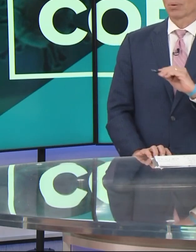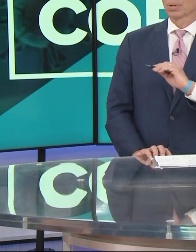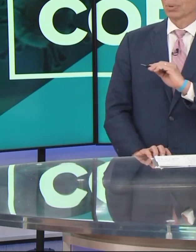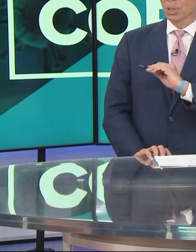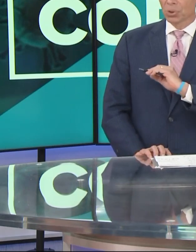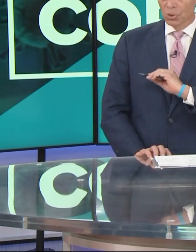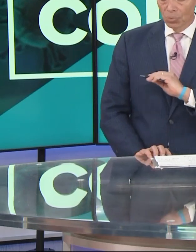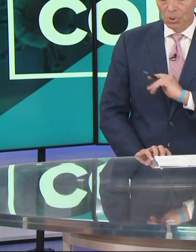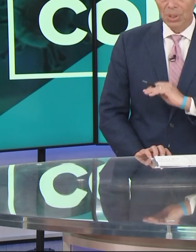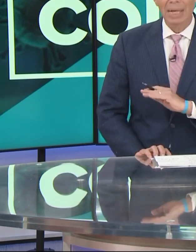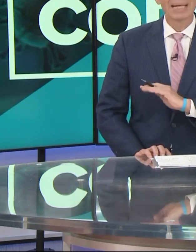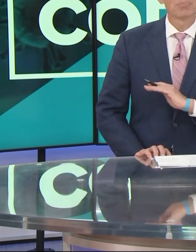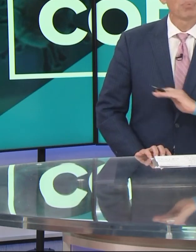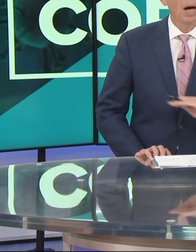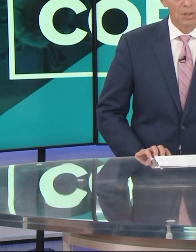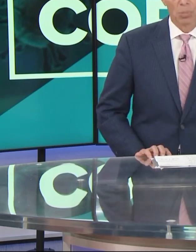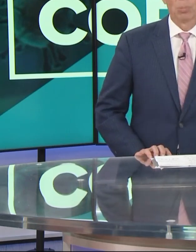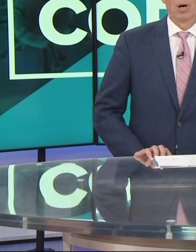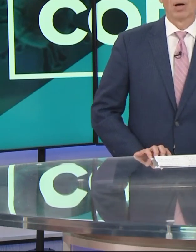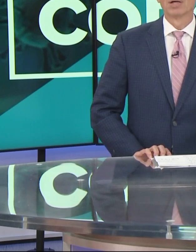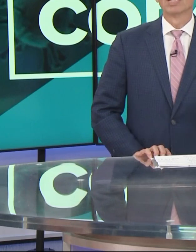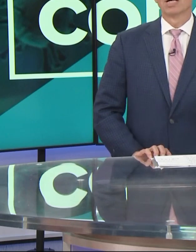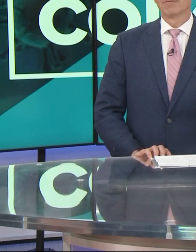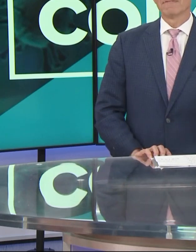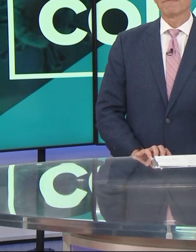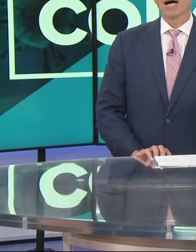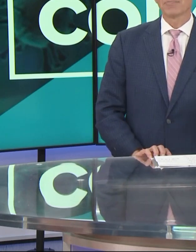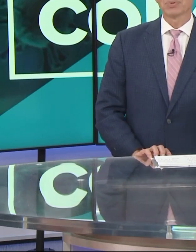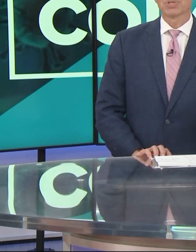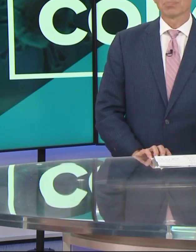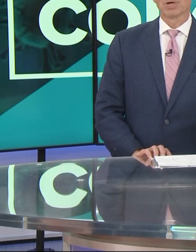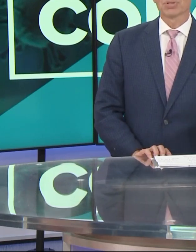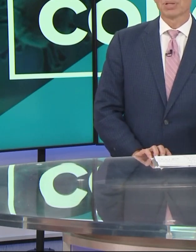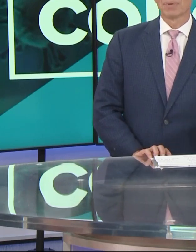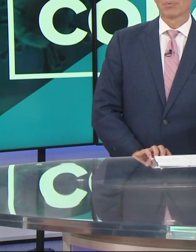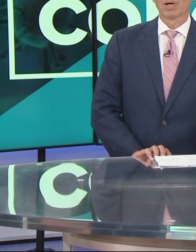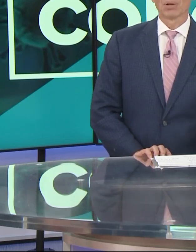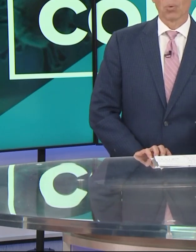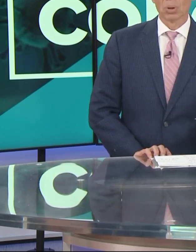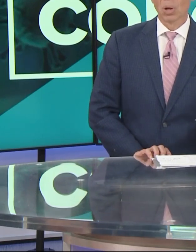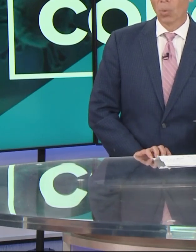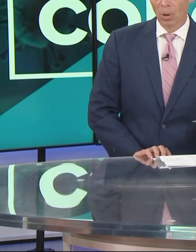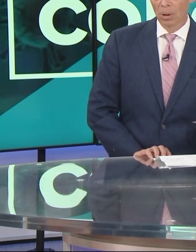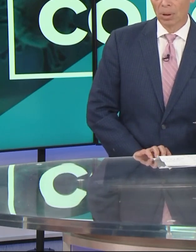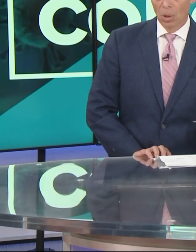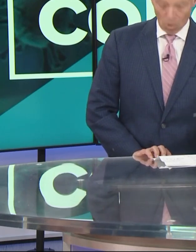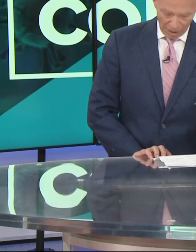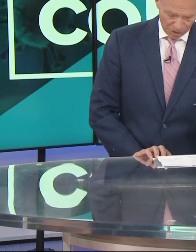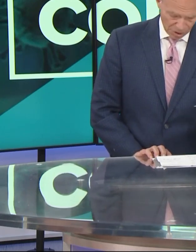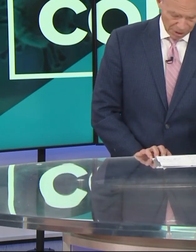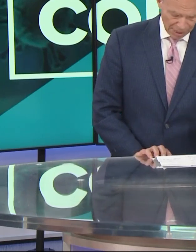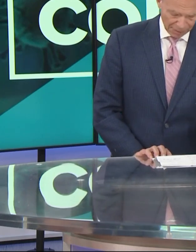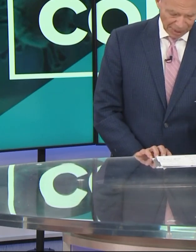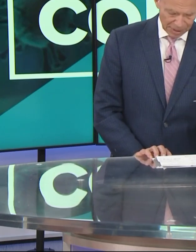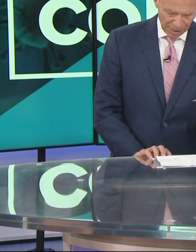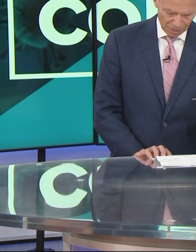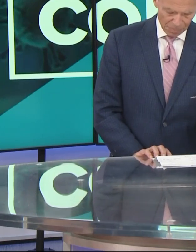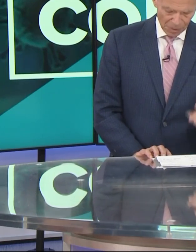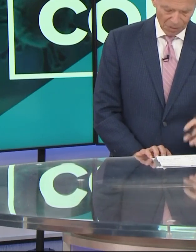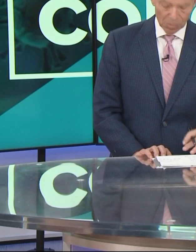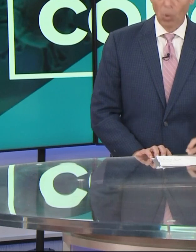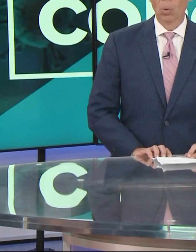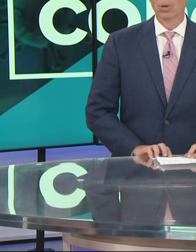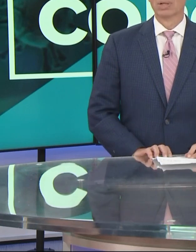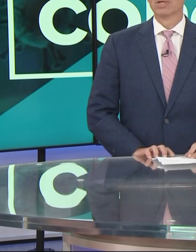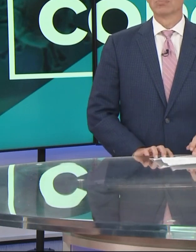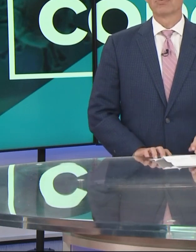set, or the teachers union set, an impossible bar of a 5% positivity rate or lower, or actually getting that down